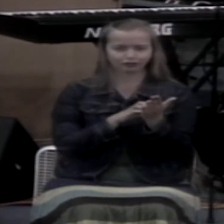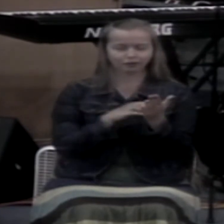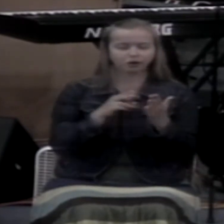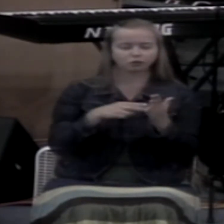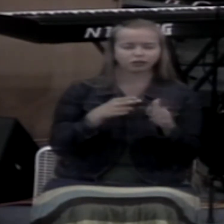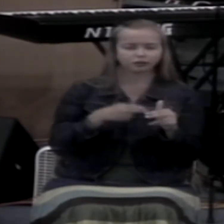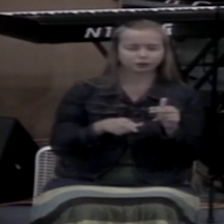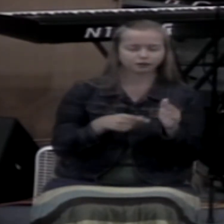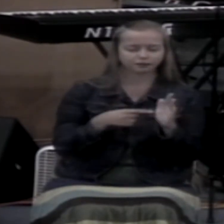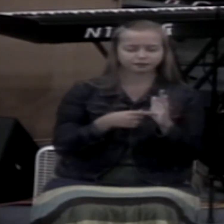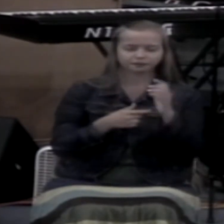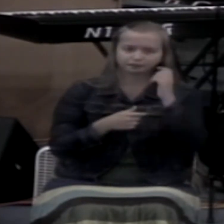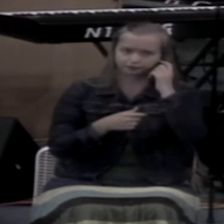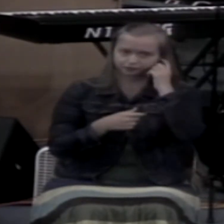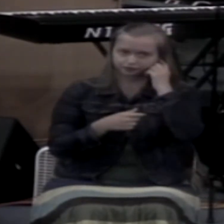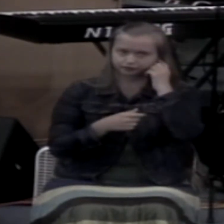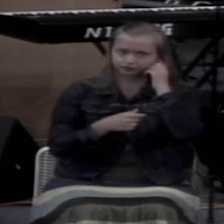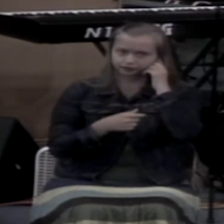Jesus in there.